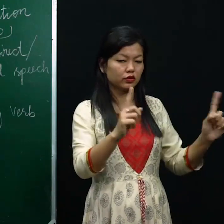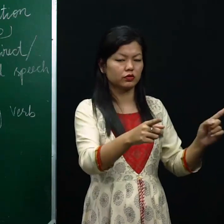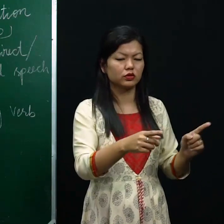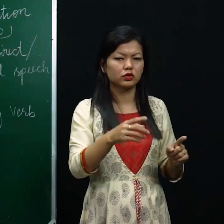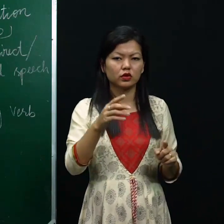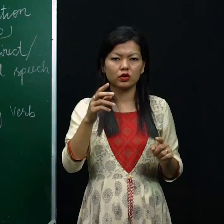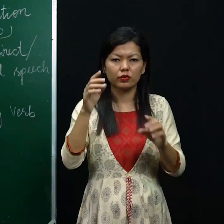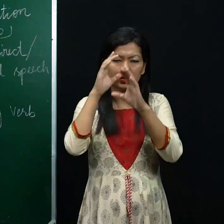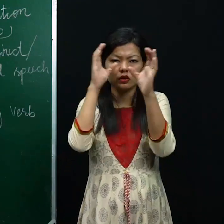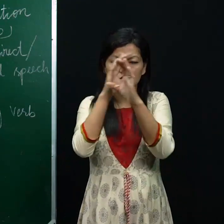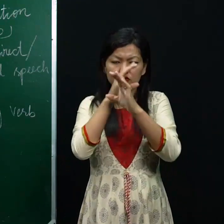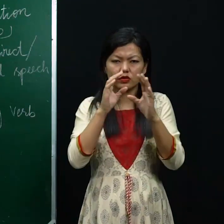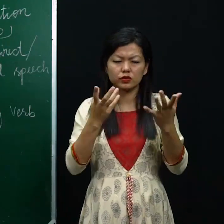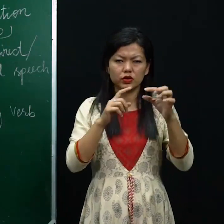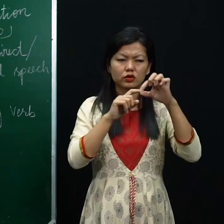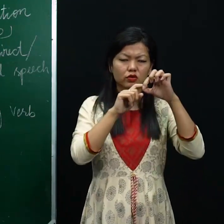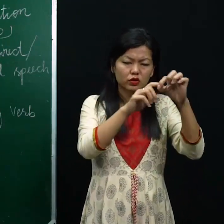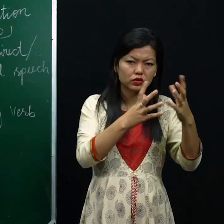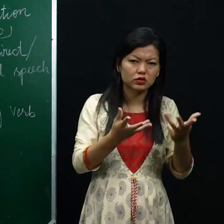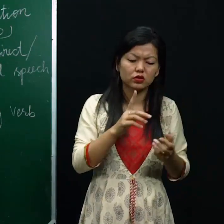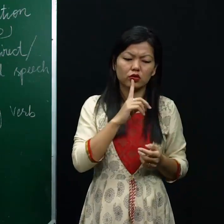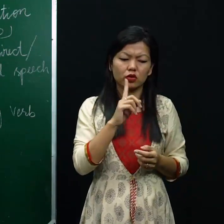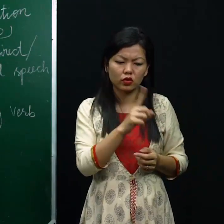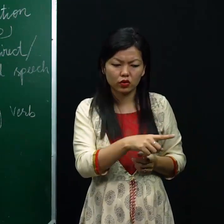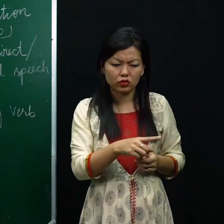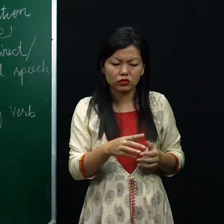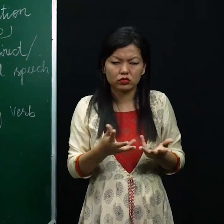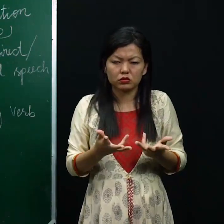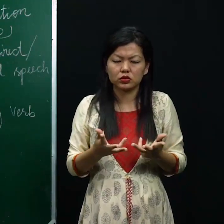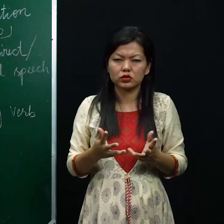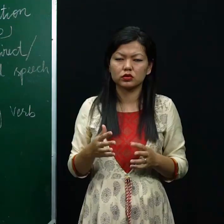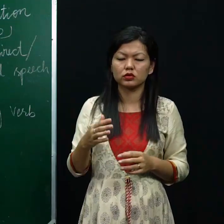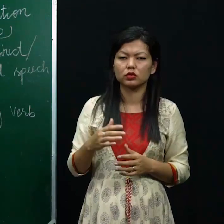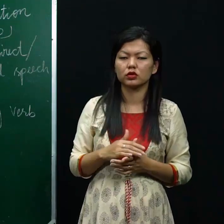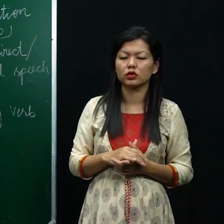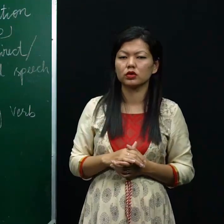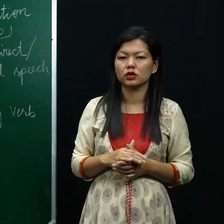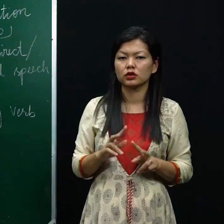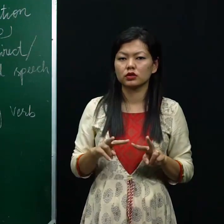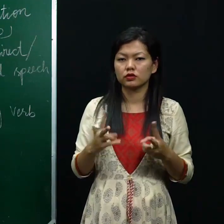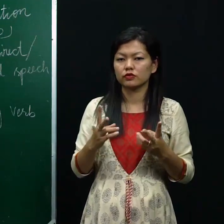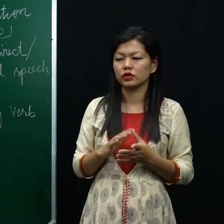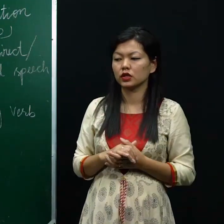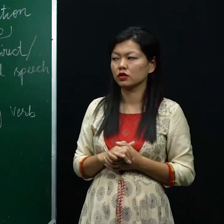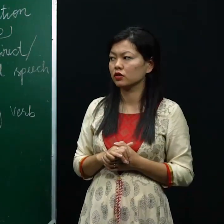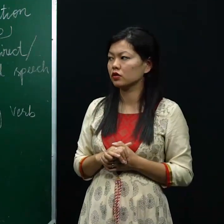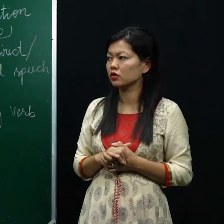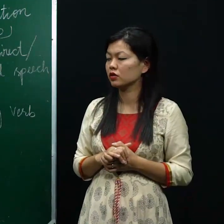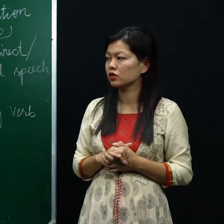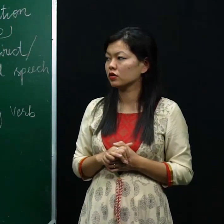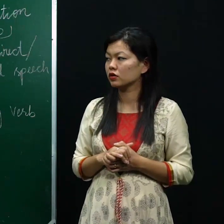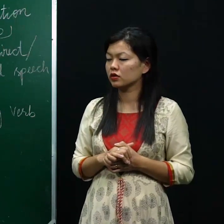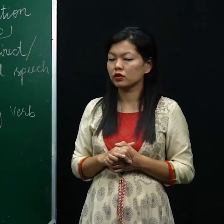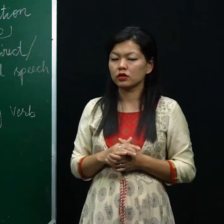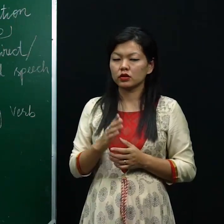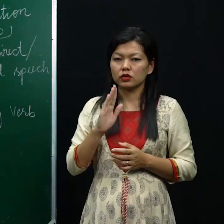The speaker or that person might also be making a request or an order. So in this case, what you can do is,